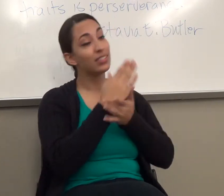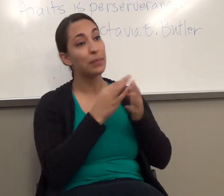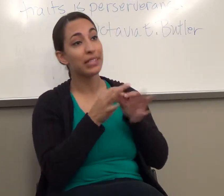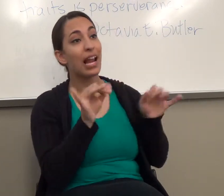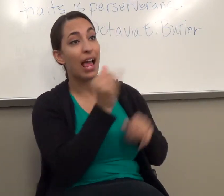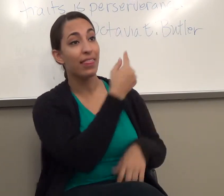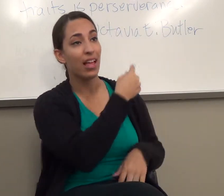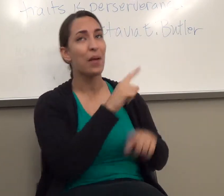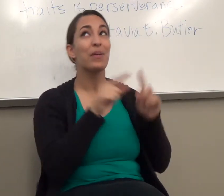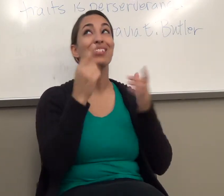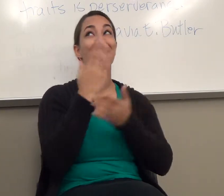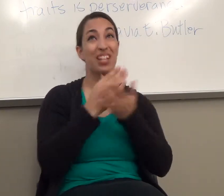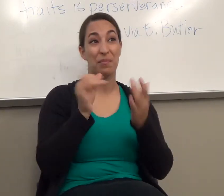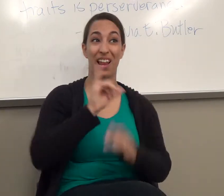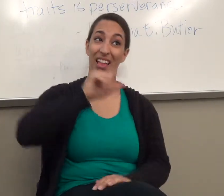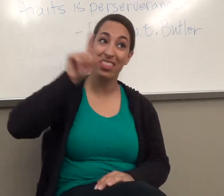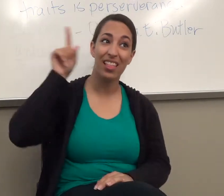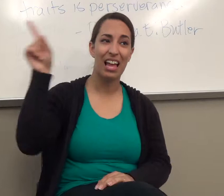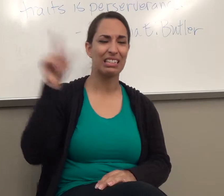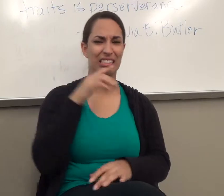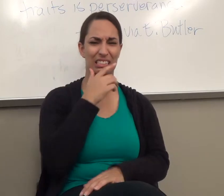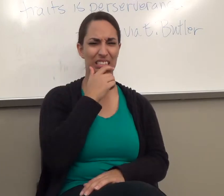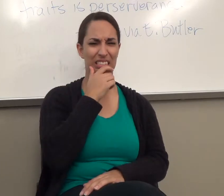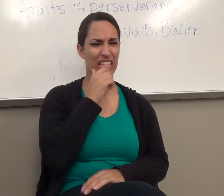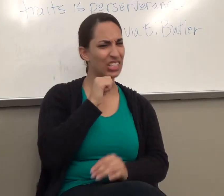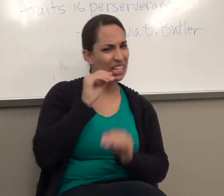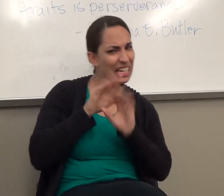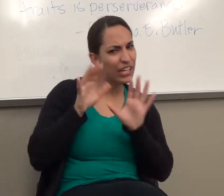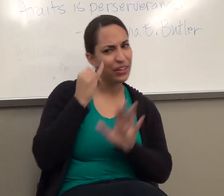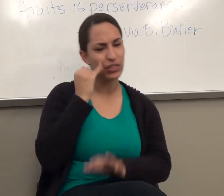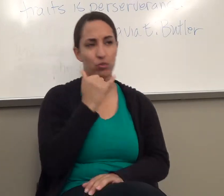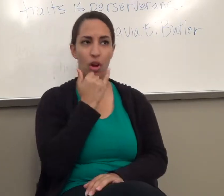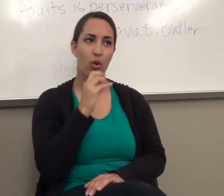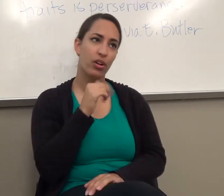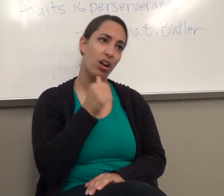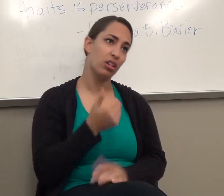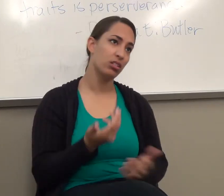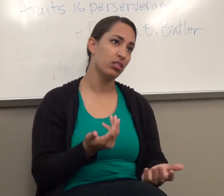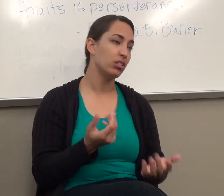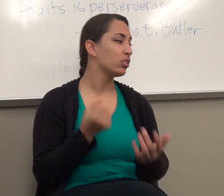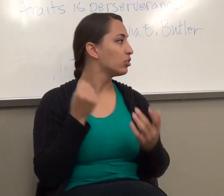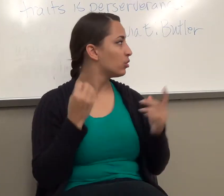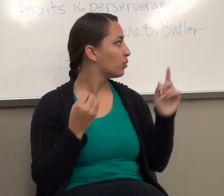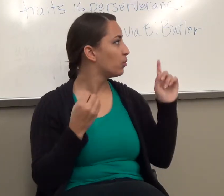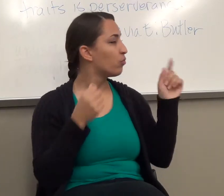so clear that it's wrong, okay? So remember this, we're looking for